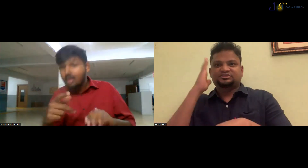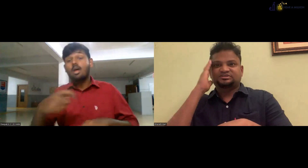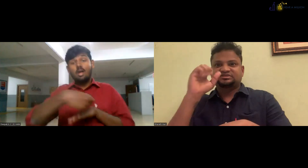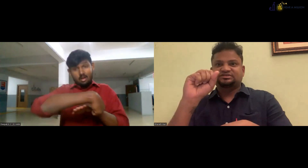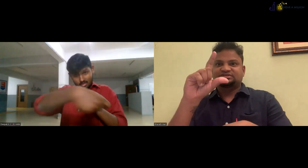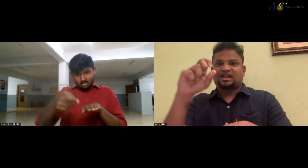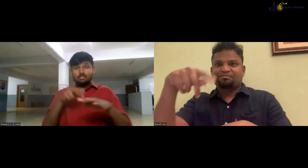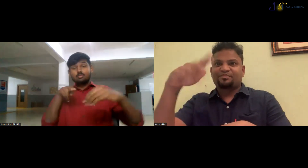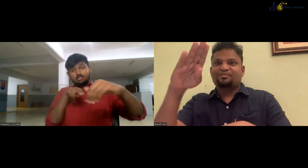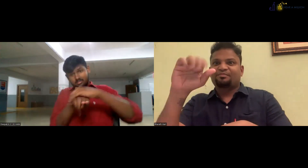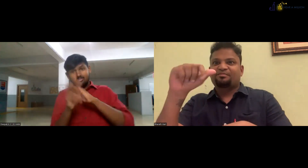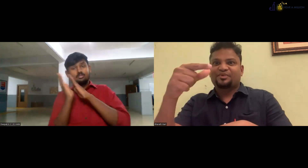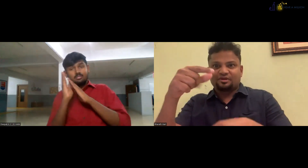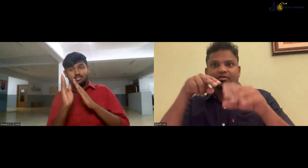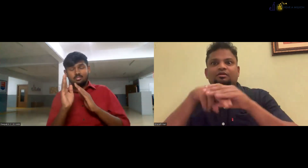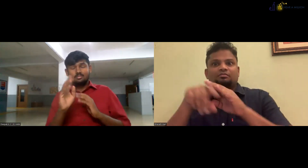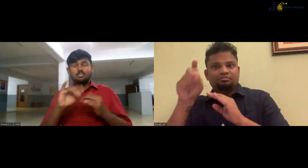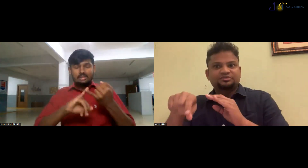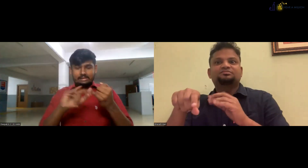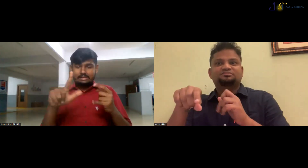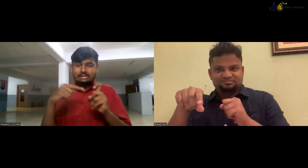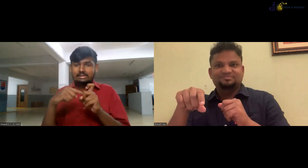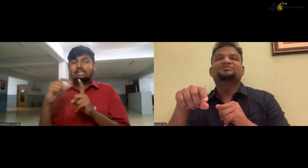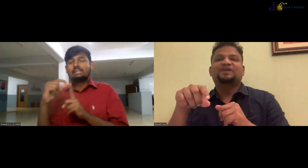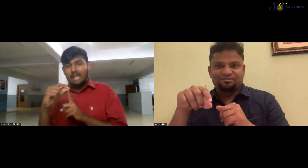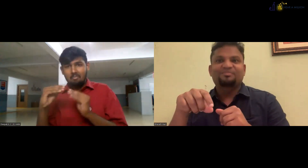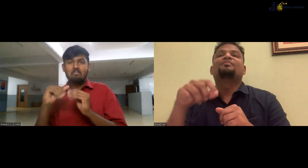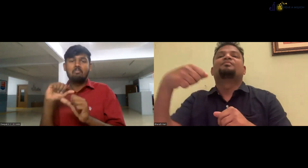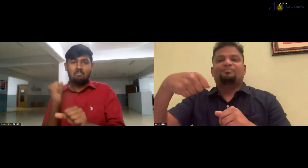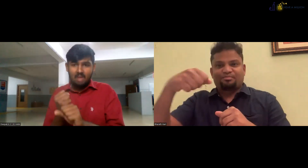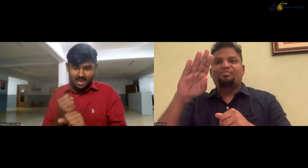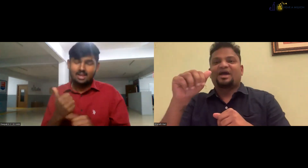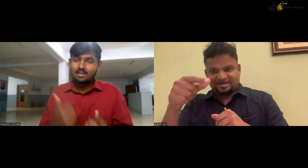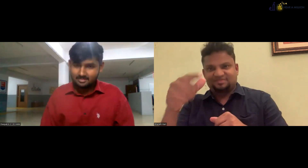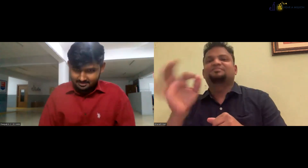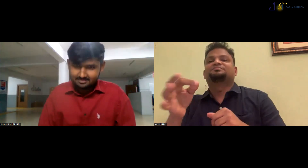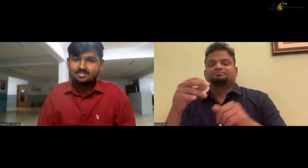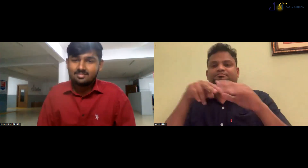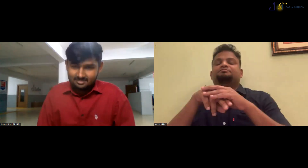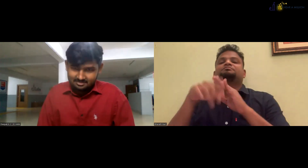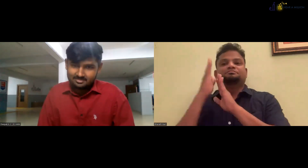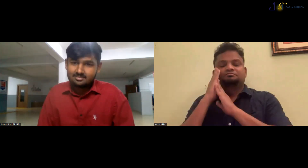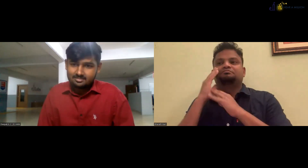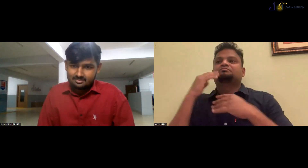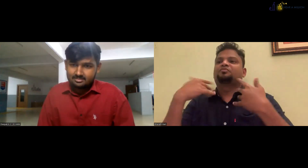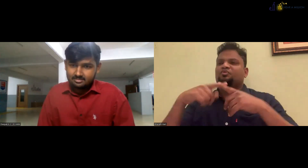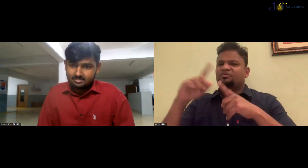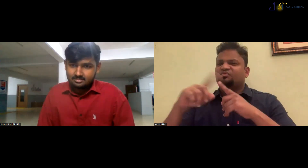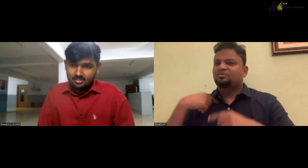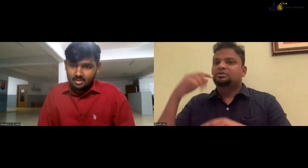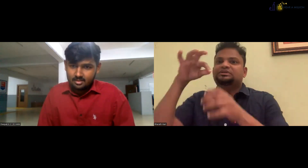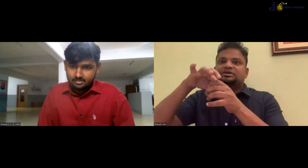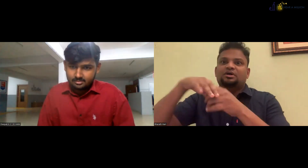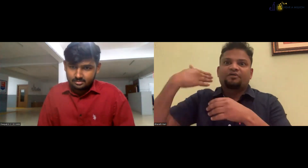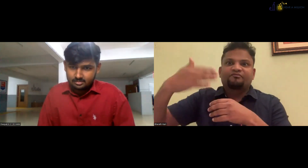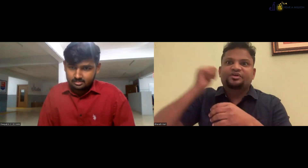we have a suit also. We have a sleeping bag as well. So we use sleeping bag,